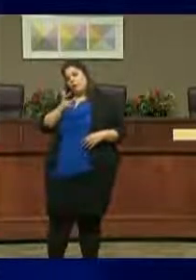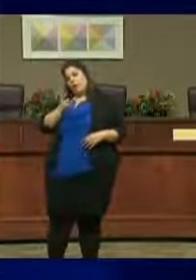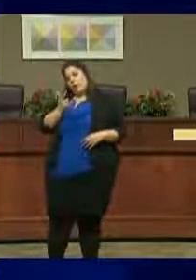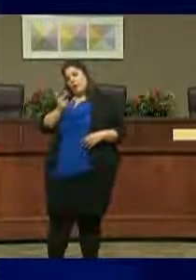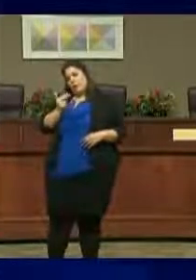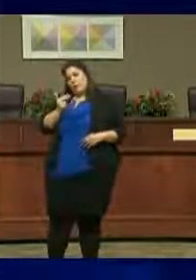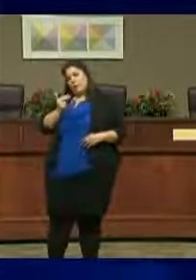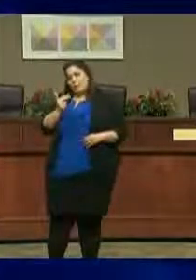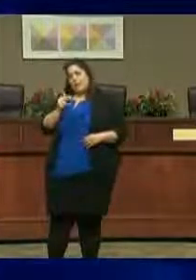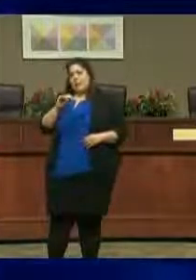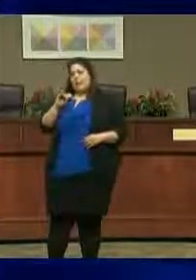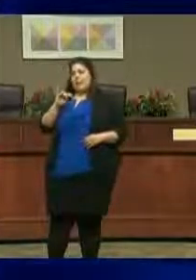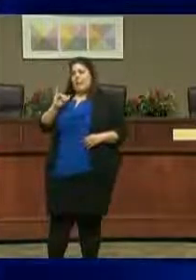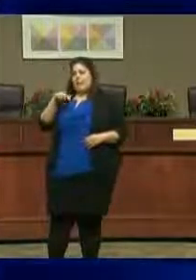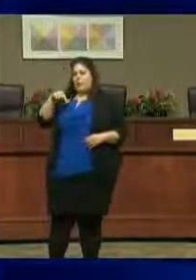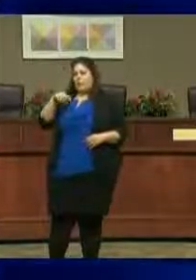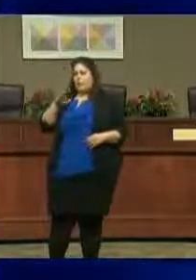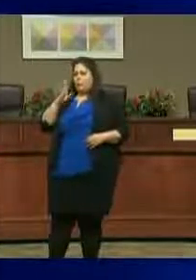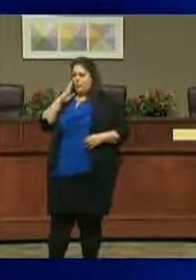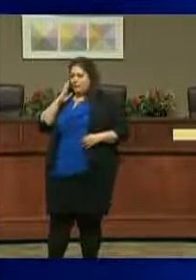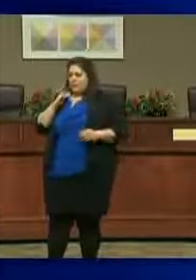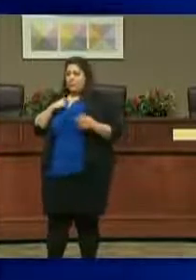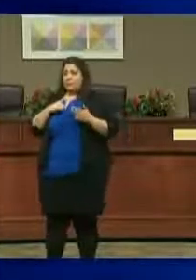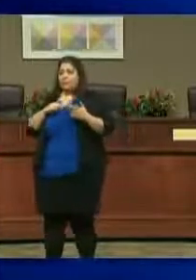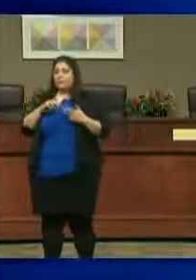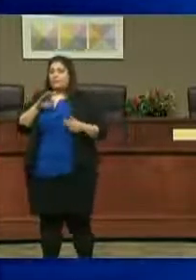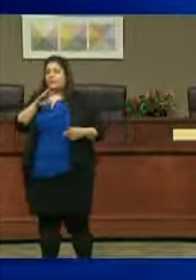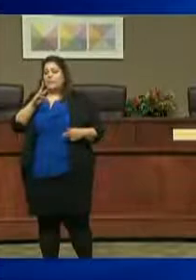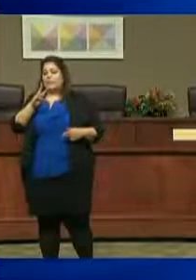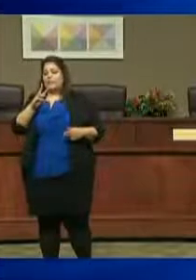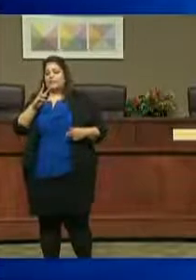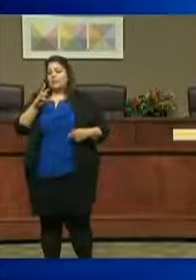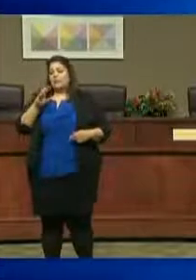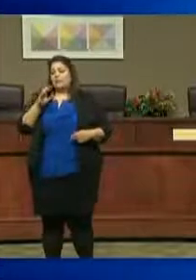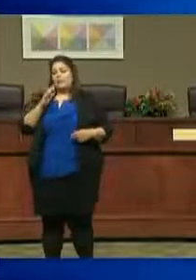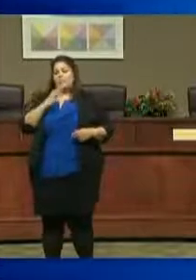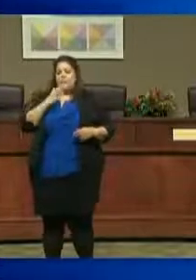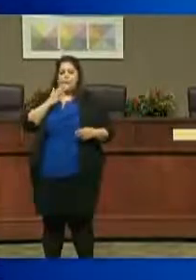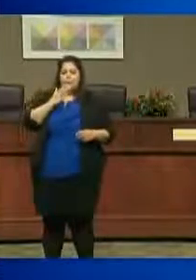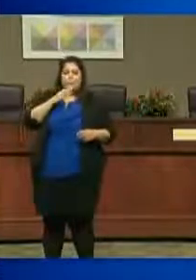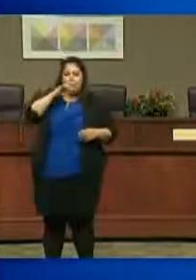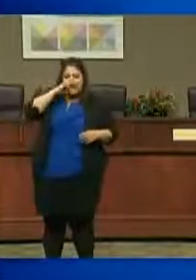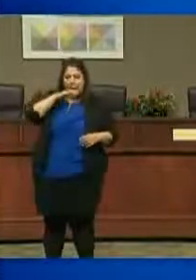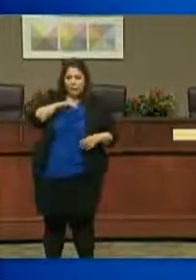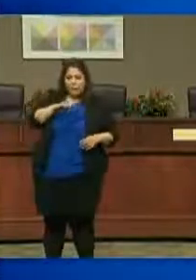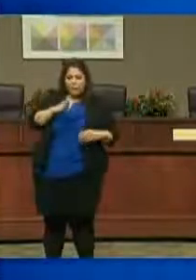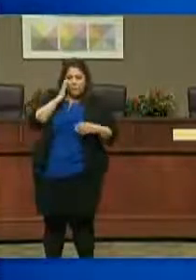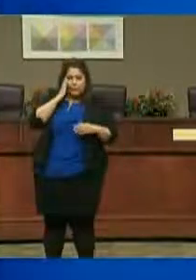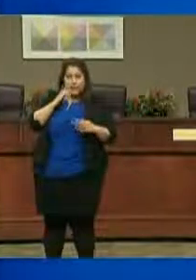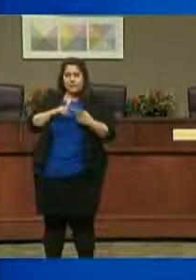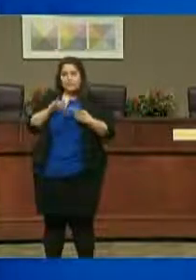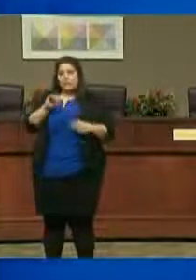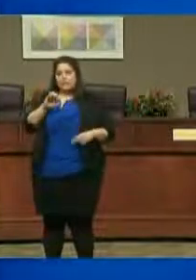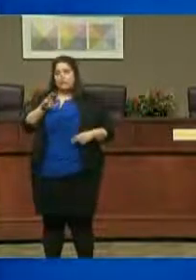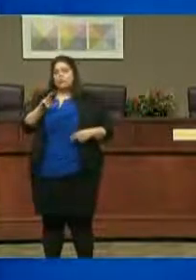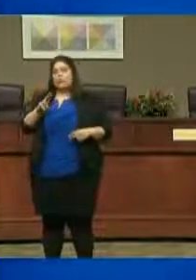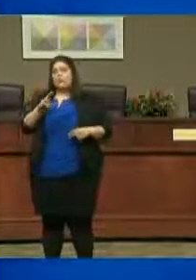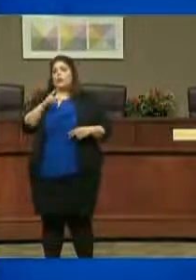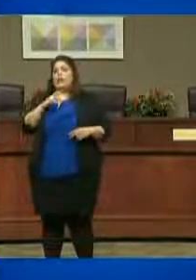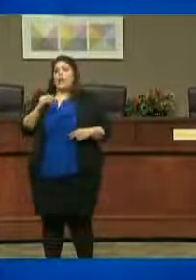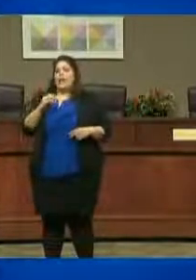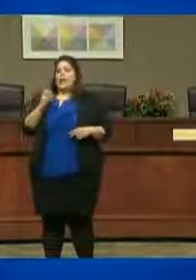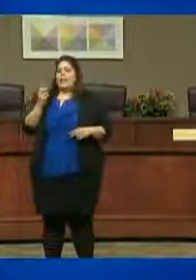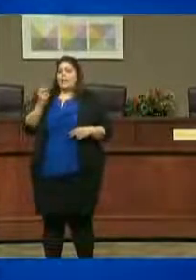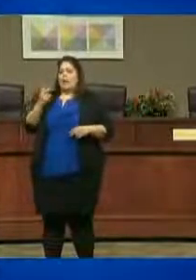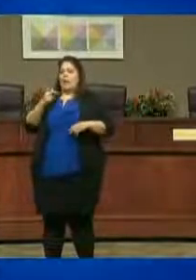acute beds. We have 56 pediatrics beds in ICU available, and we have 12 long-term care